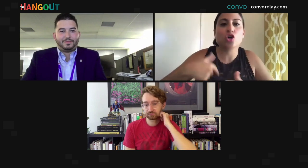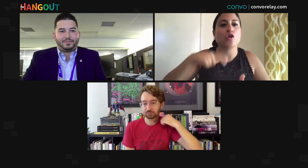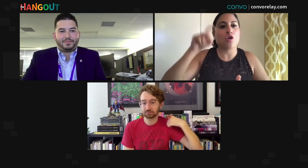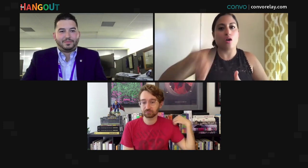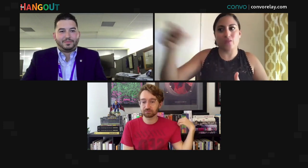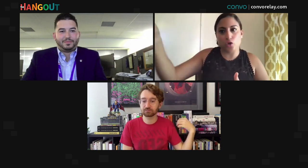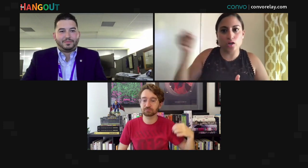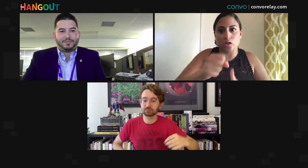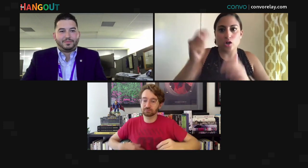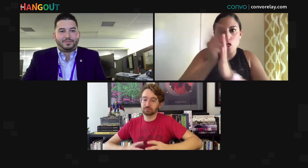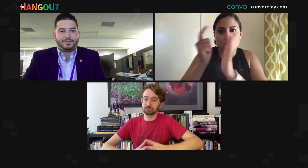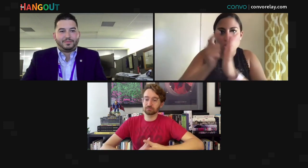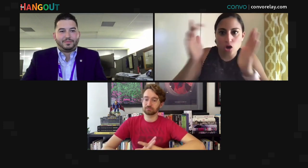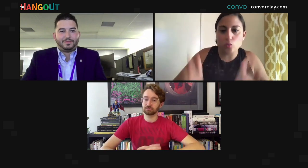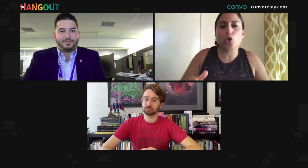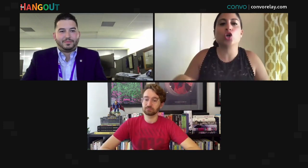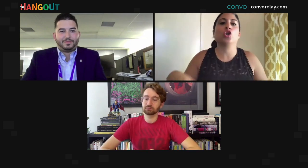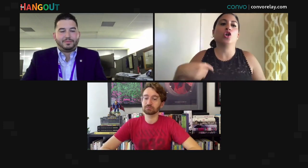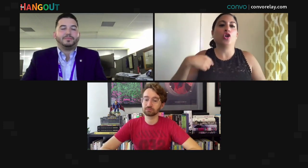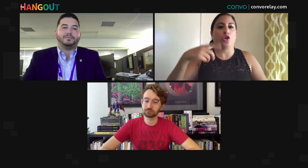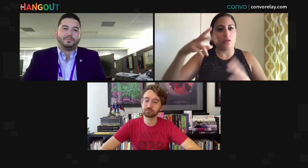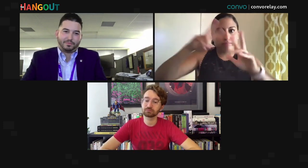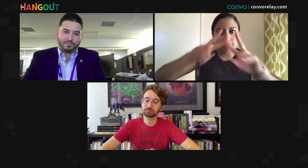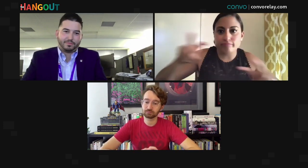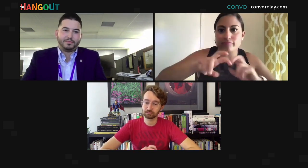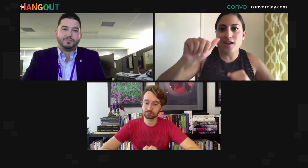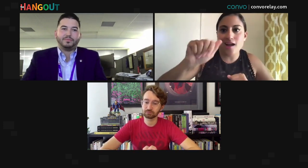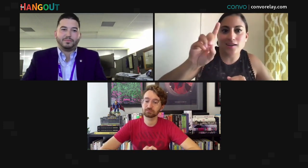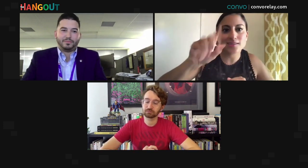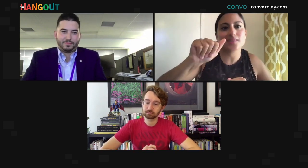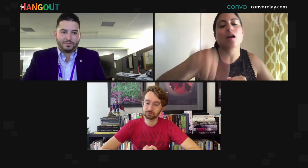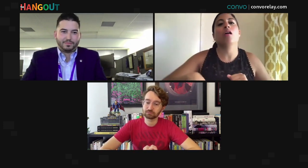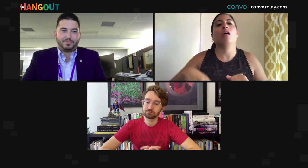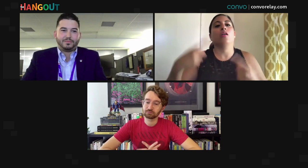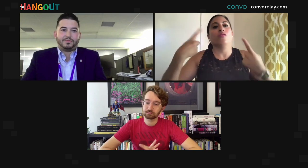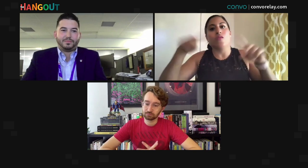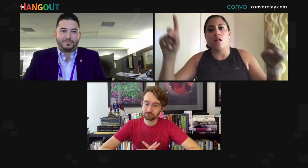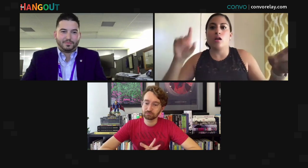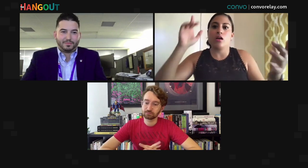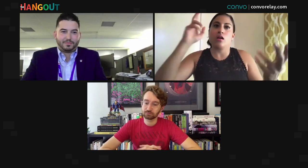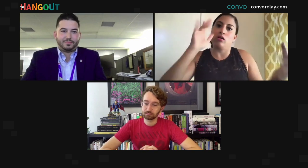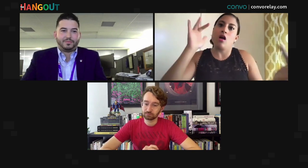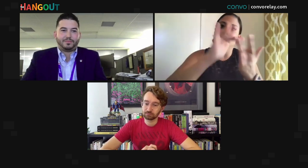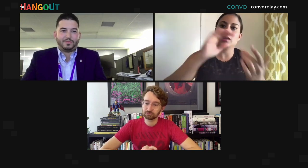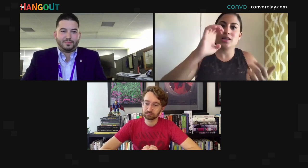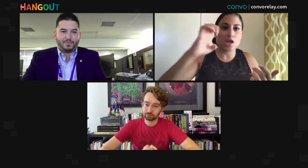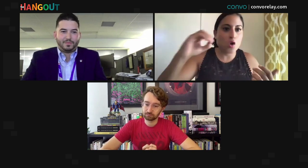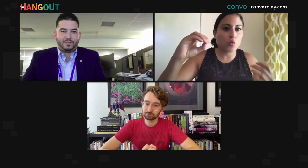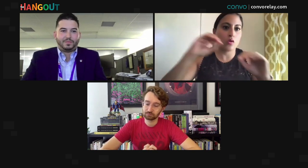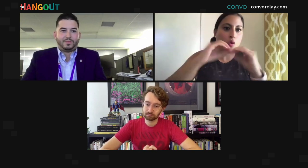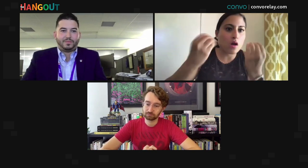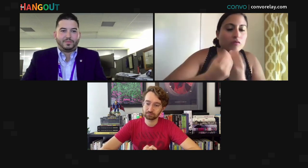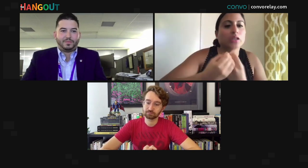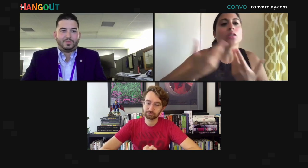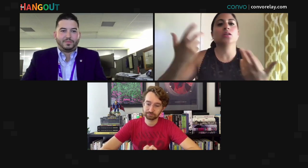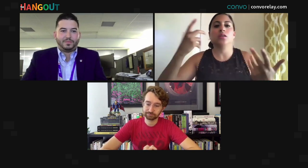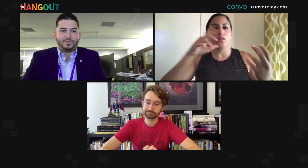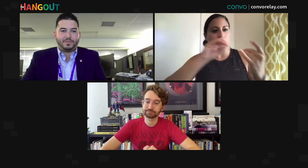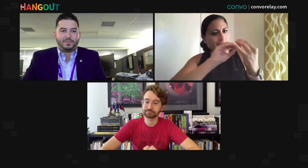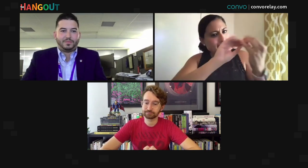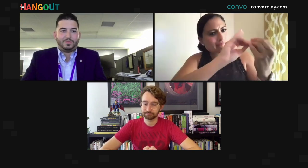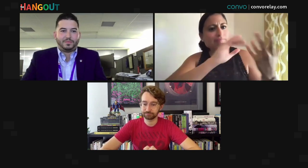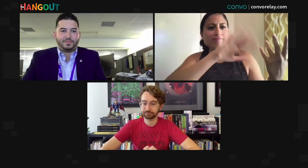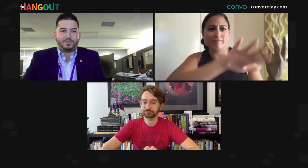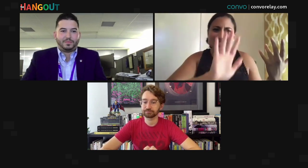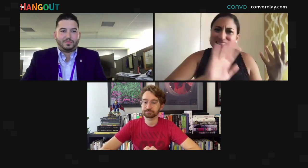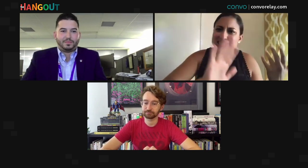turned down. So I wrote a letter and I even talked about bringing in a lawyer. I looked into the ADA.